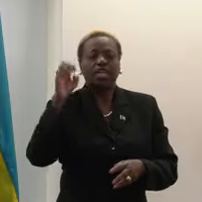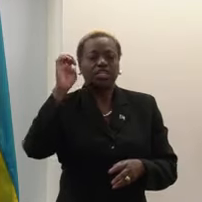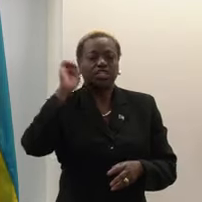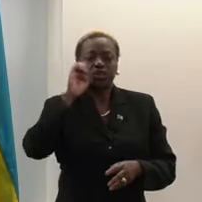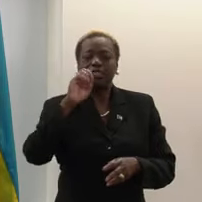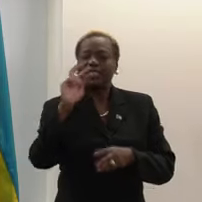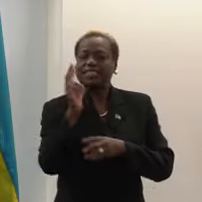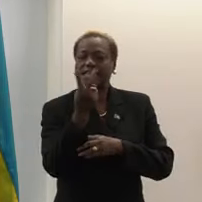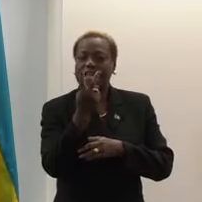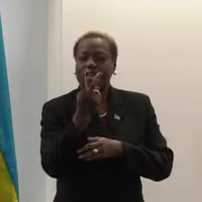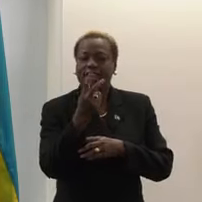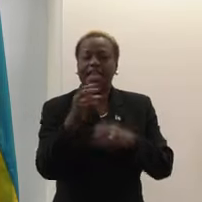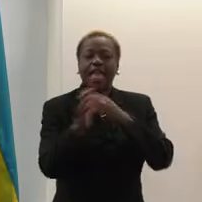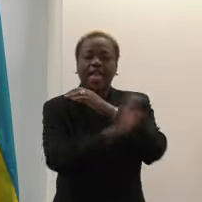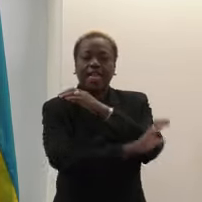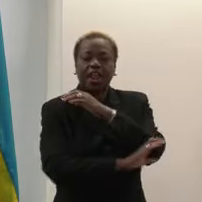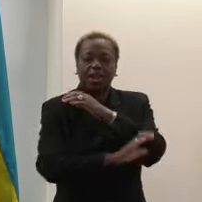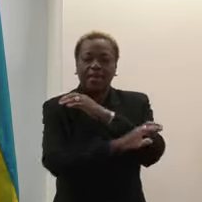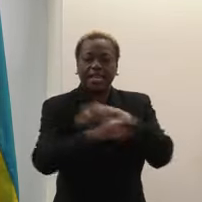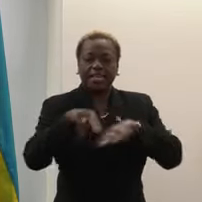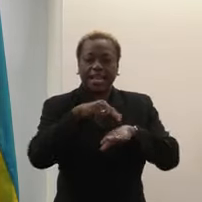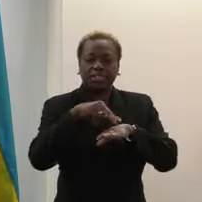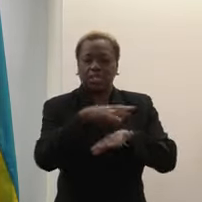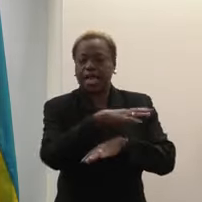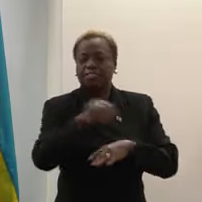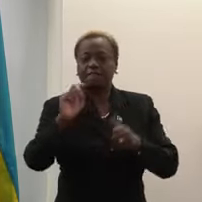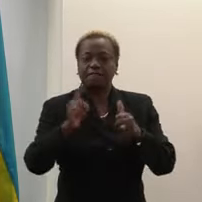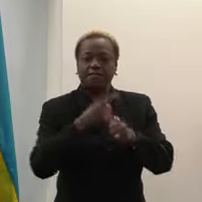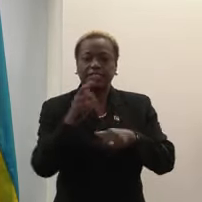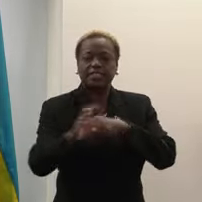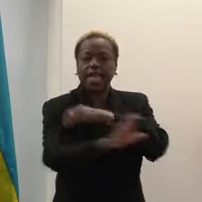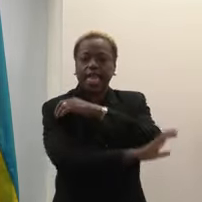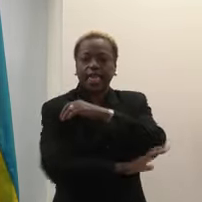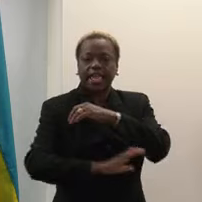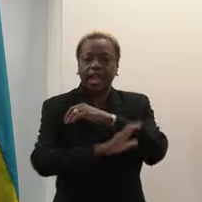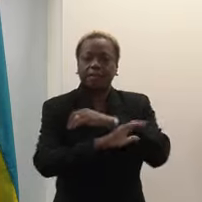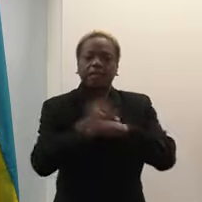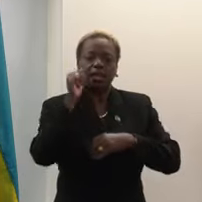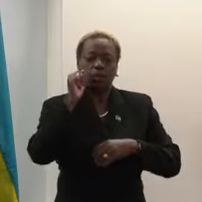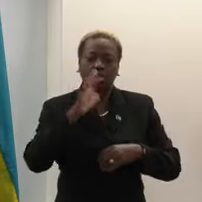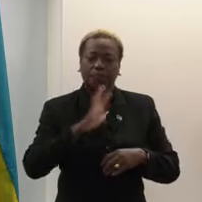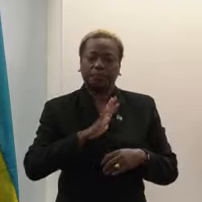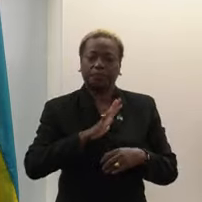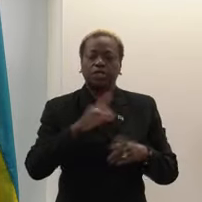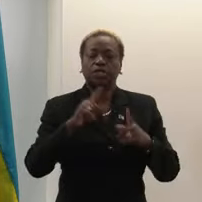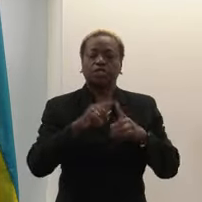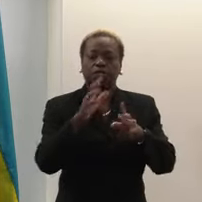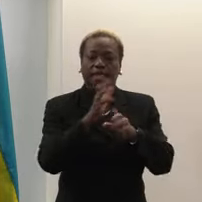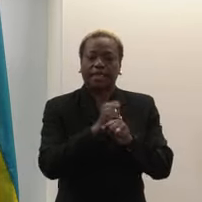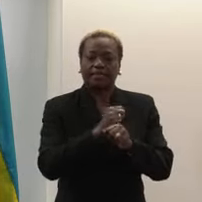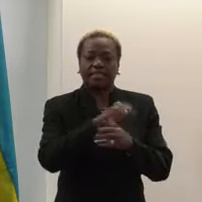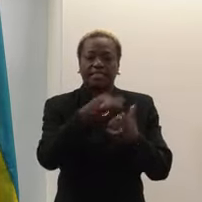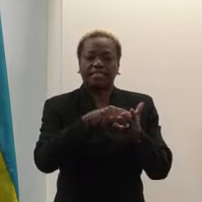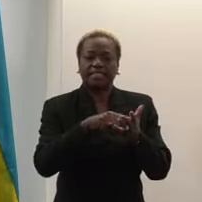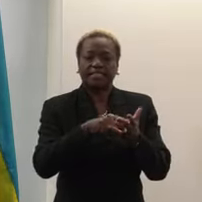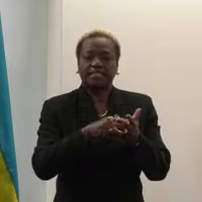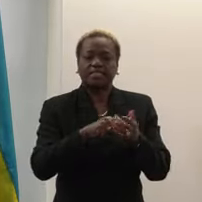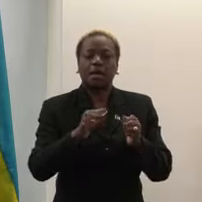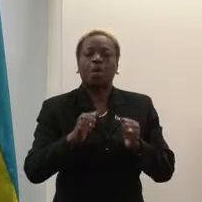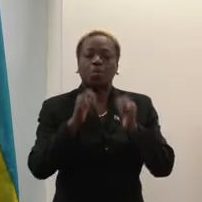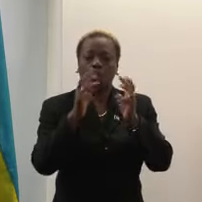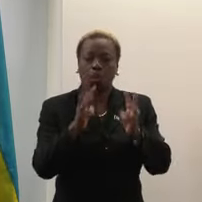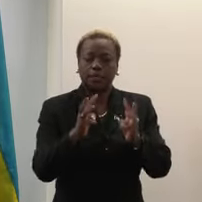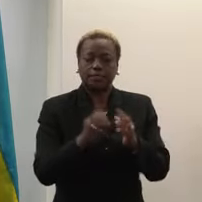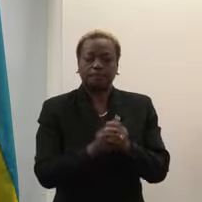second Caribbean national and the first Caribbean female to receive this prestigious